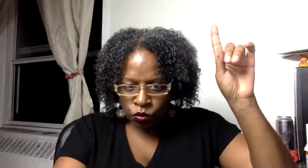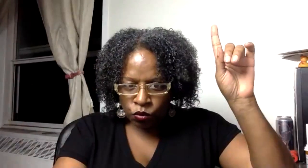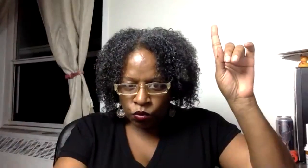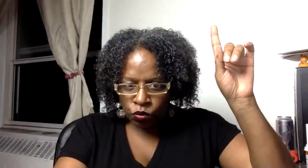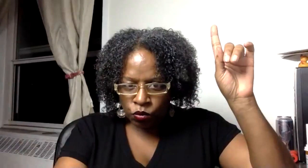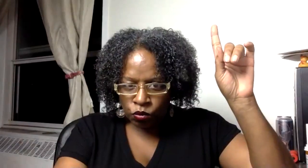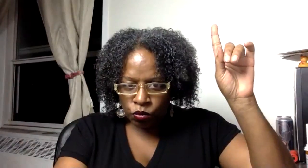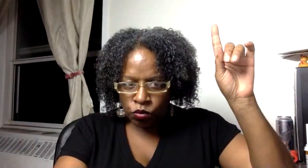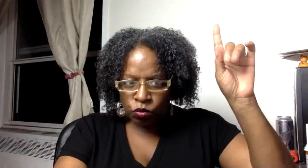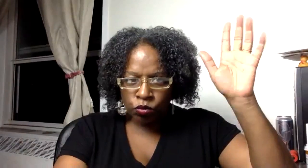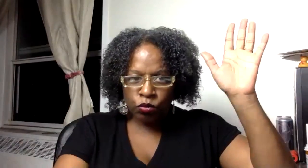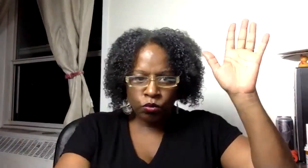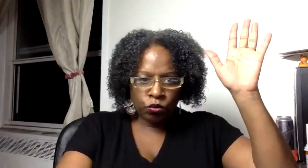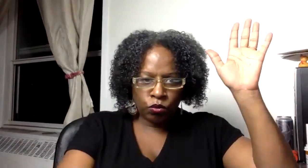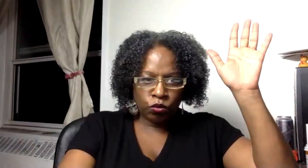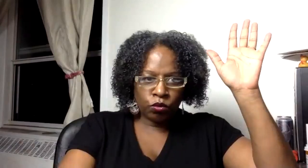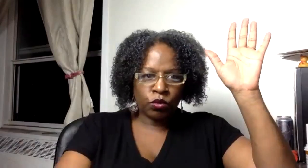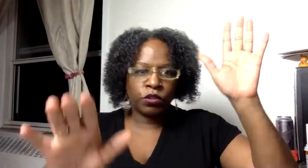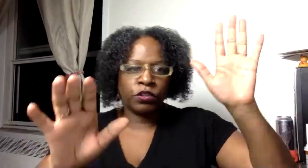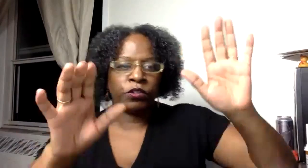Alert. Press ESC.